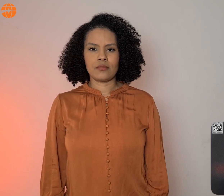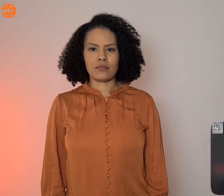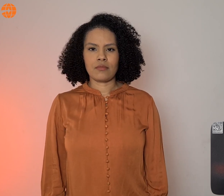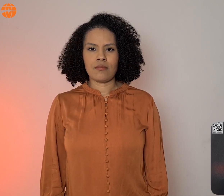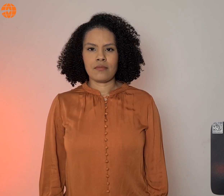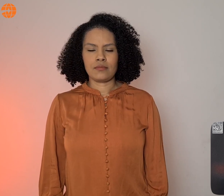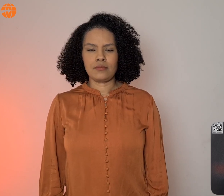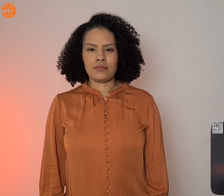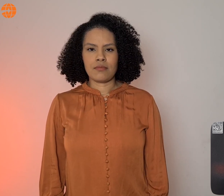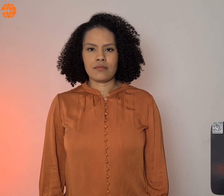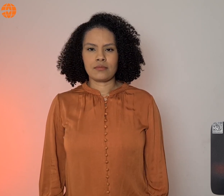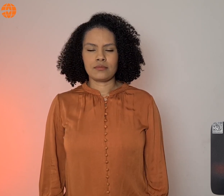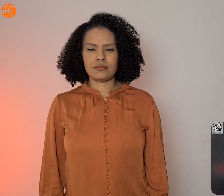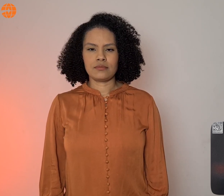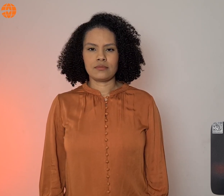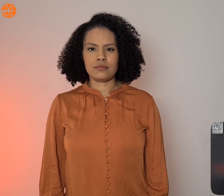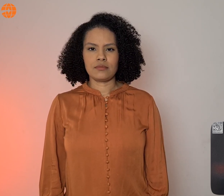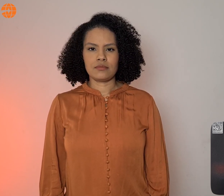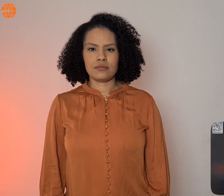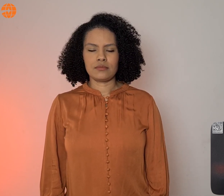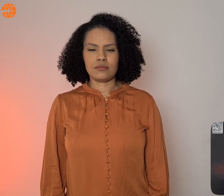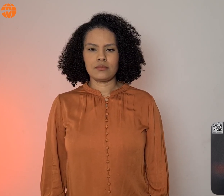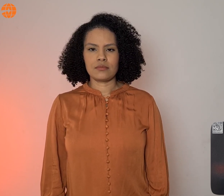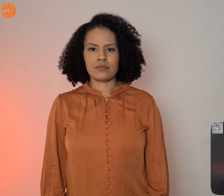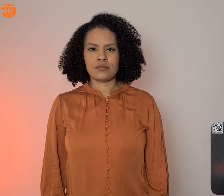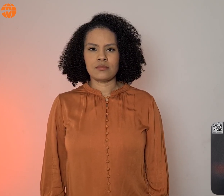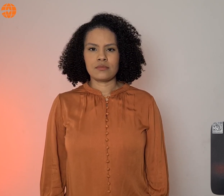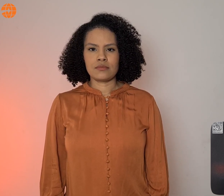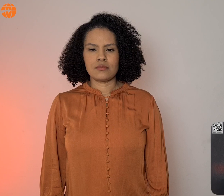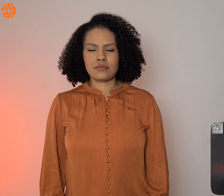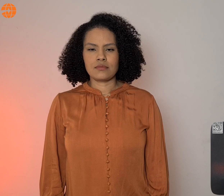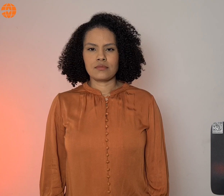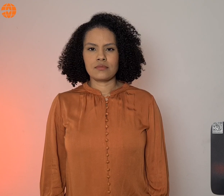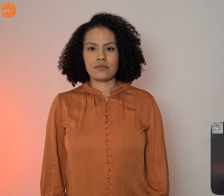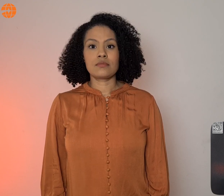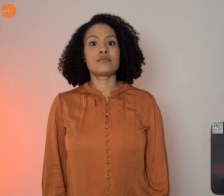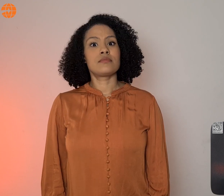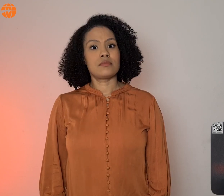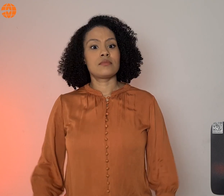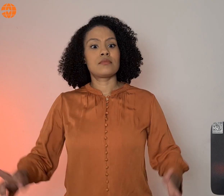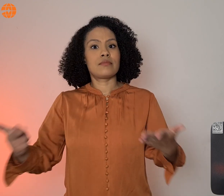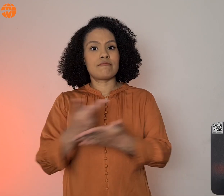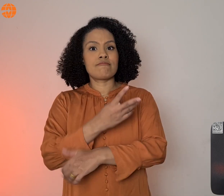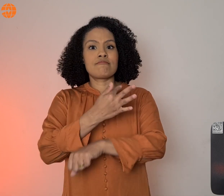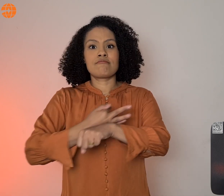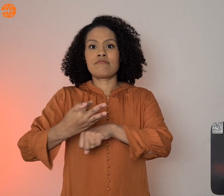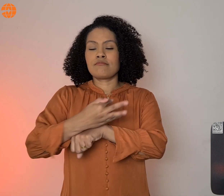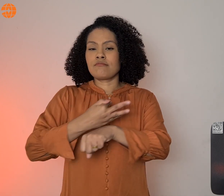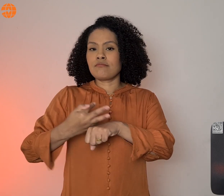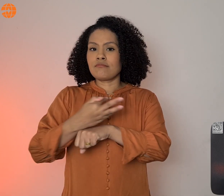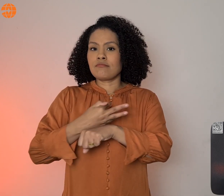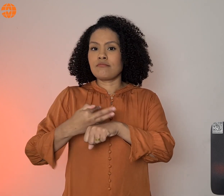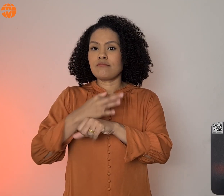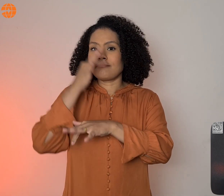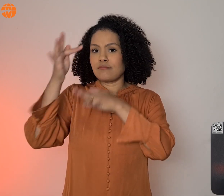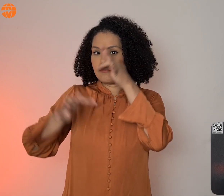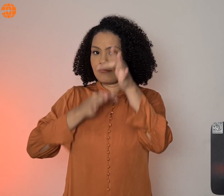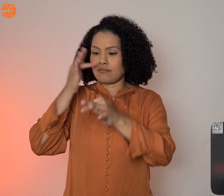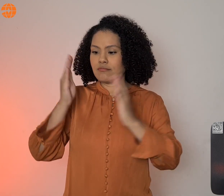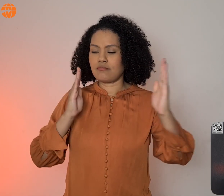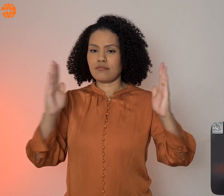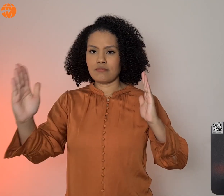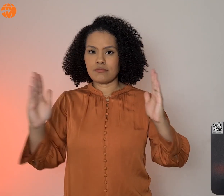or so kids that came one night to our youth group. E nós tivemos as férias ali da primavera e nós